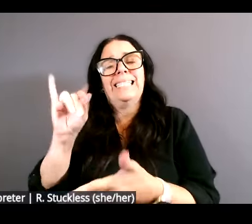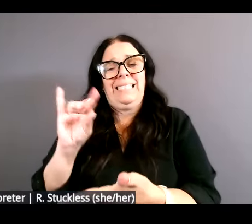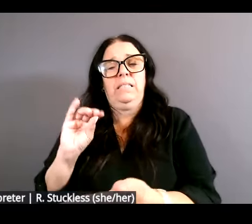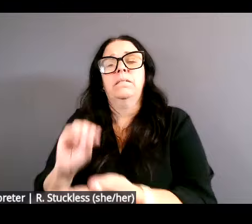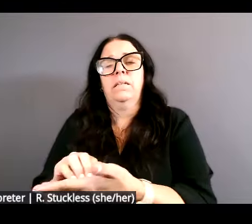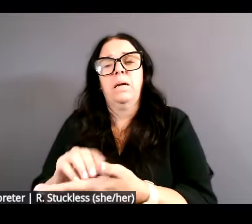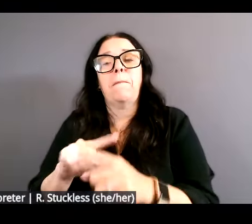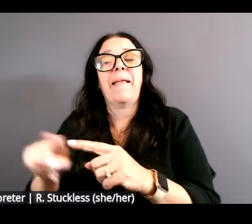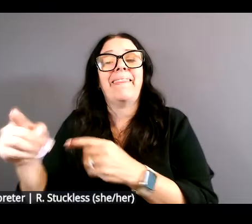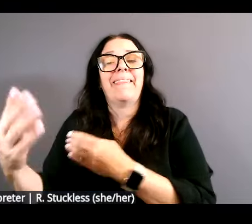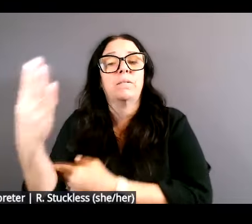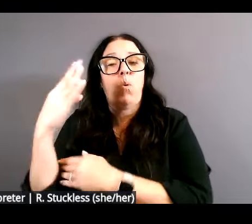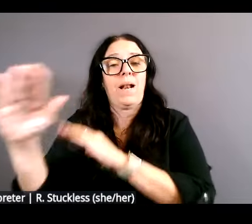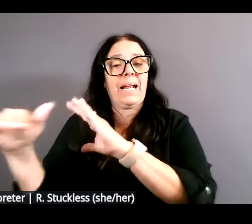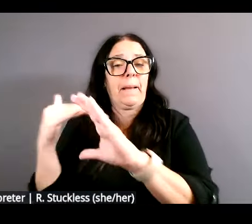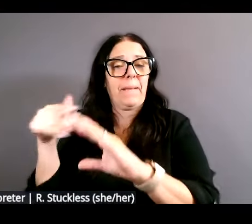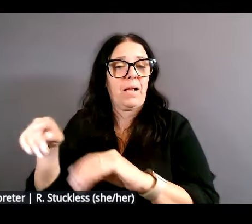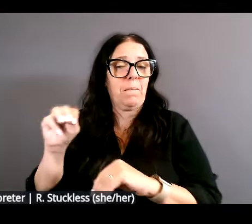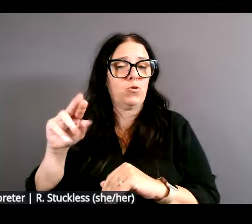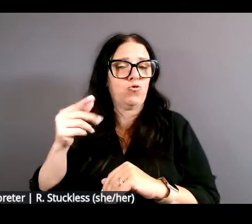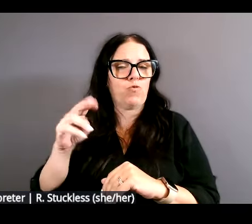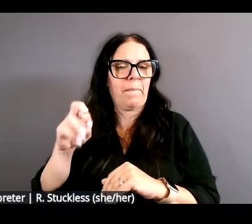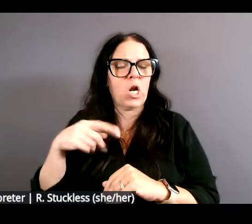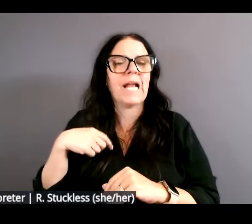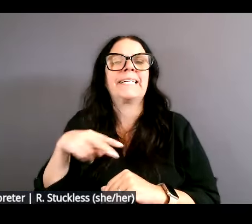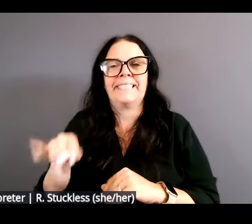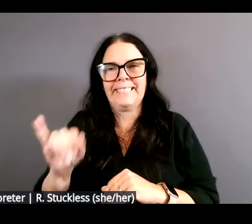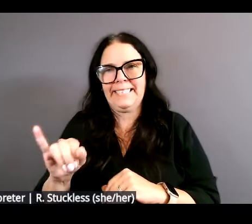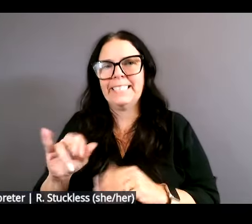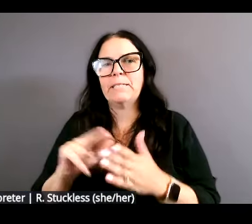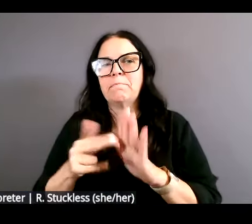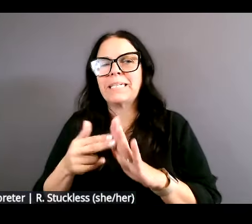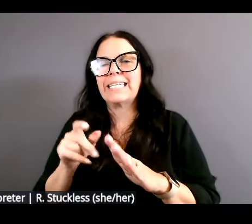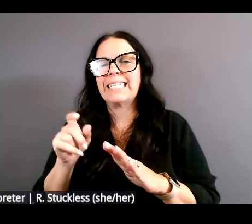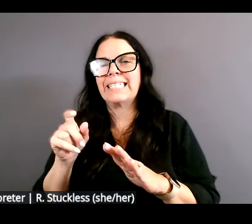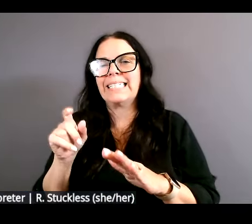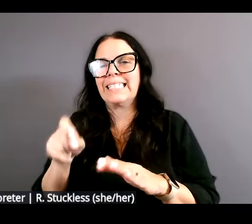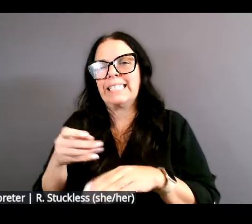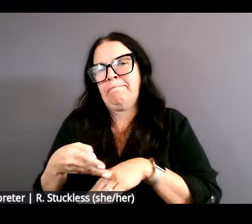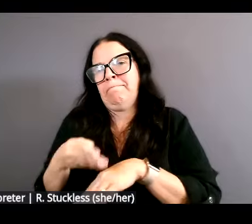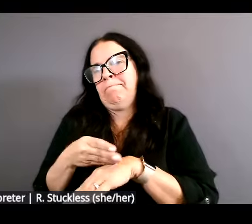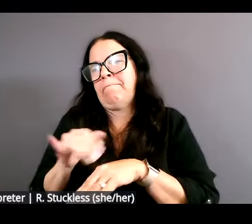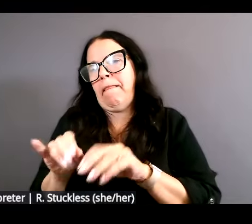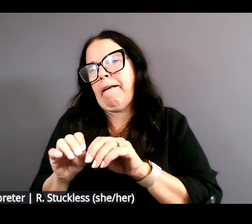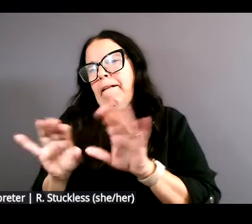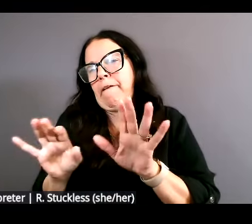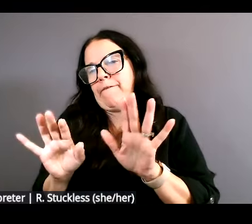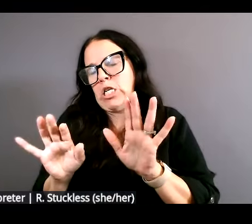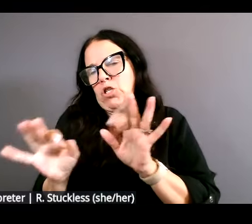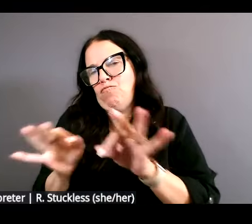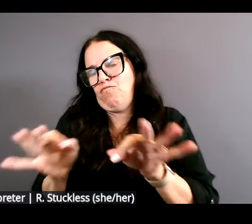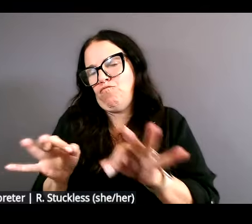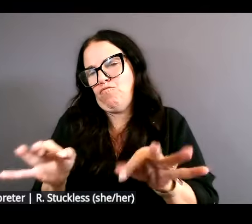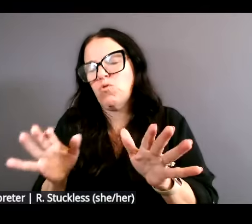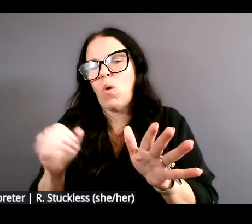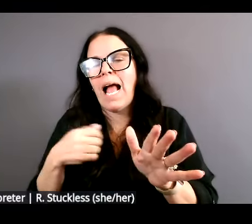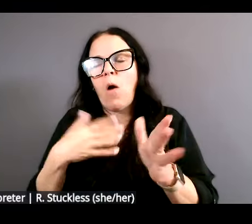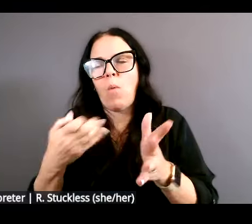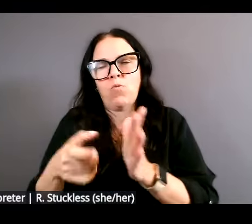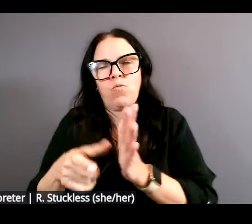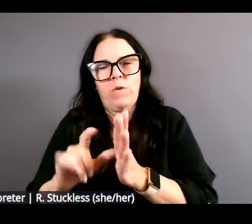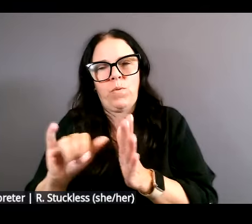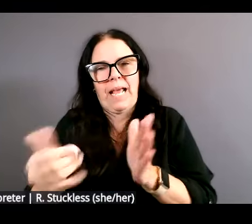Grebner's email this morning, I think we might need to be clarified even more. So I do want to go back and take a look at it